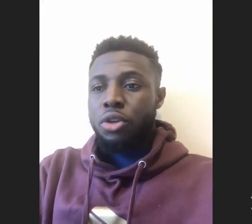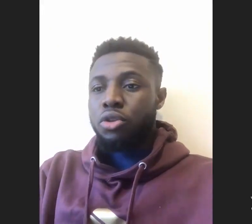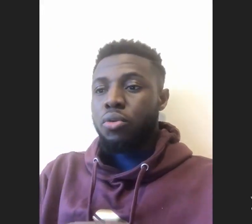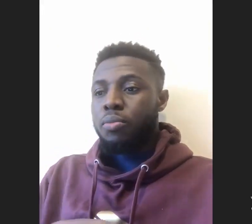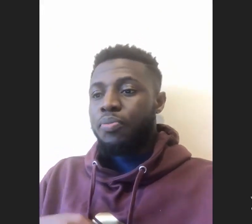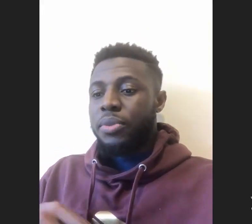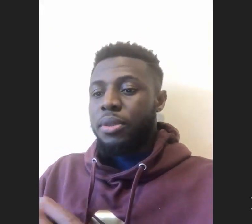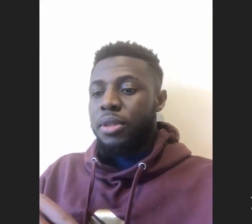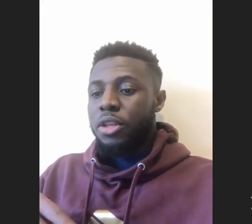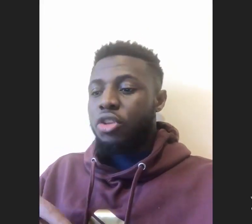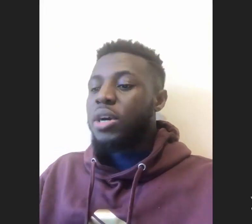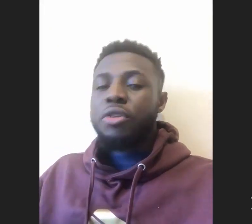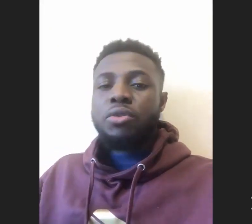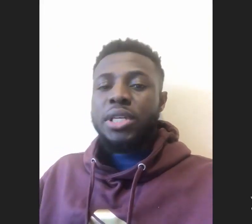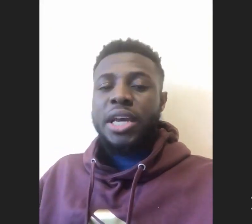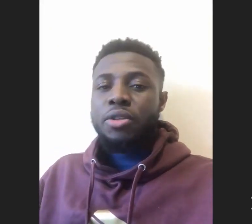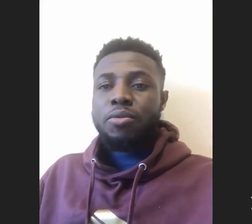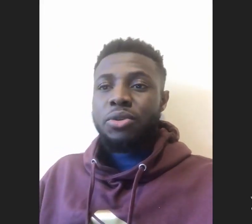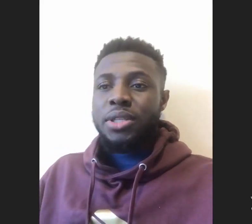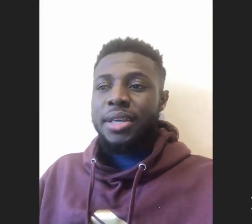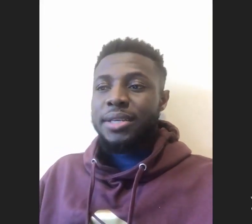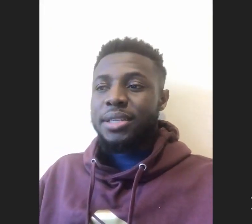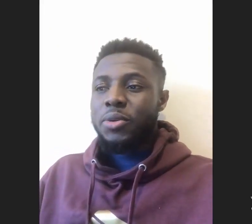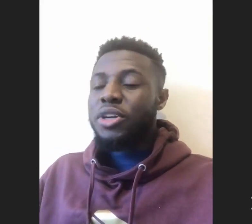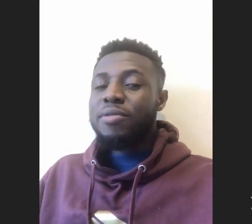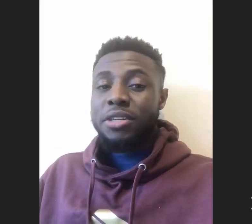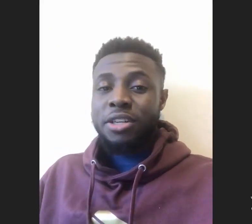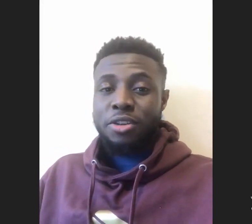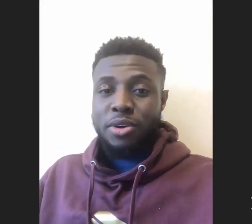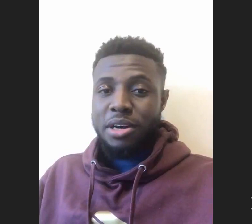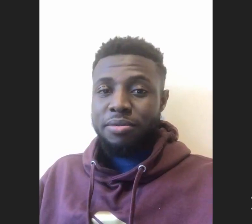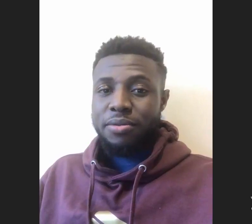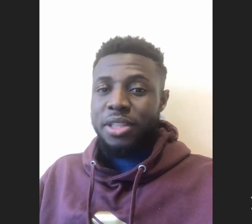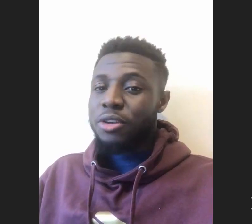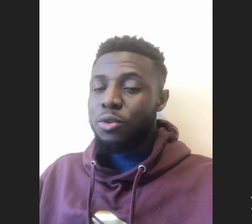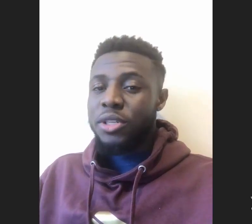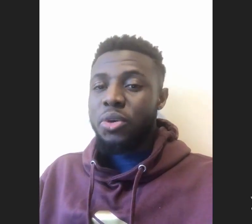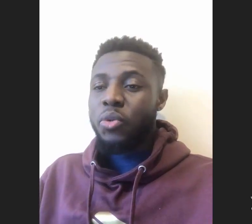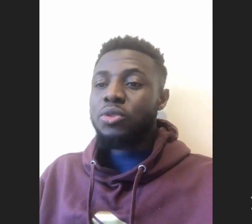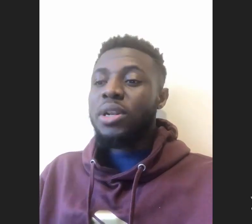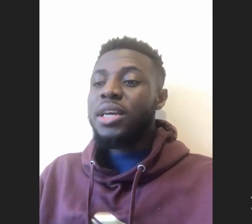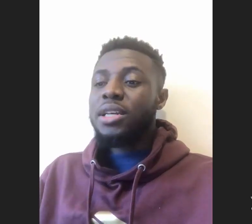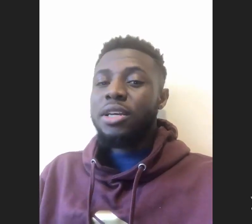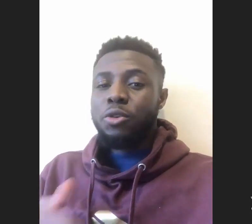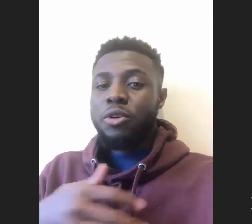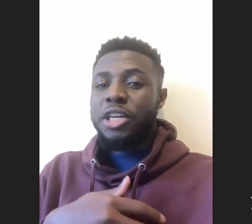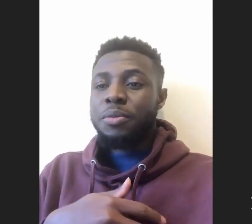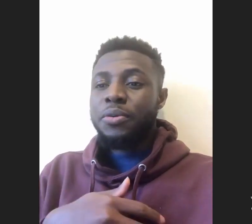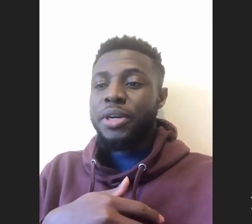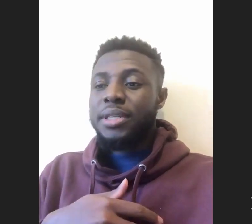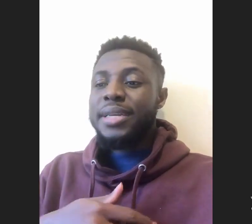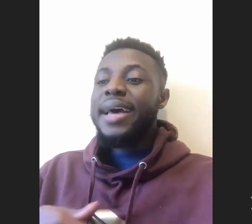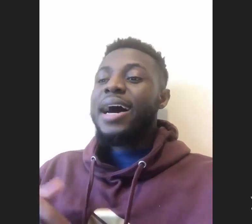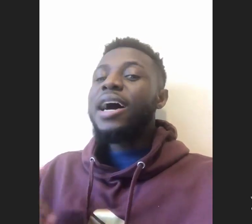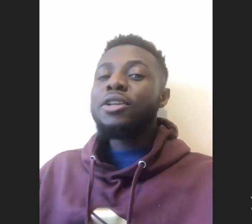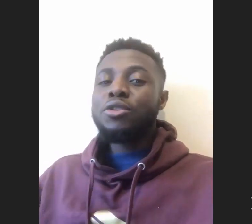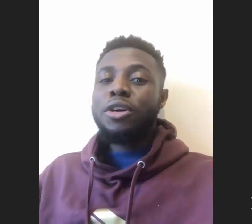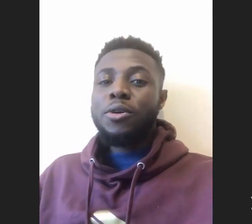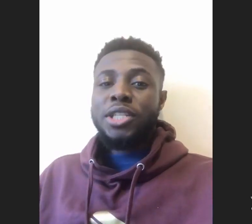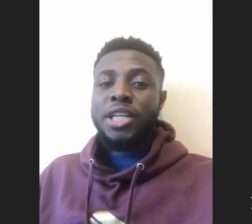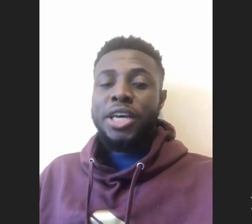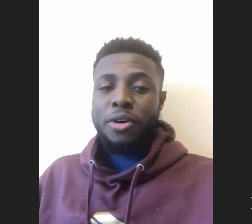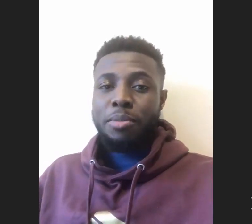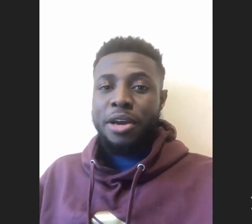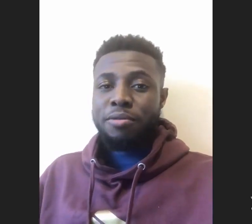else. So you can use any of those things. Whatever training you have, there's always a way to link it to your experience and